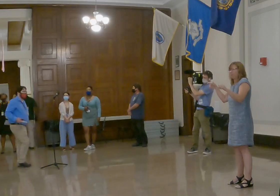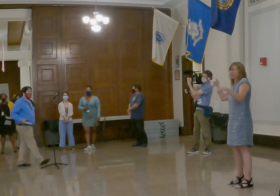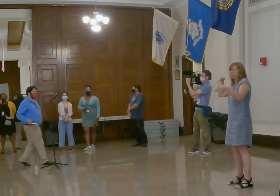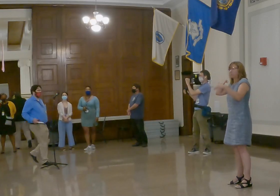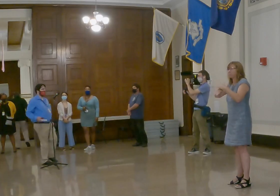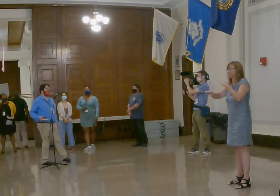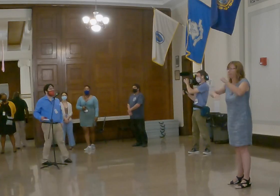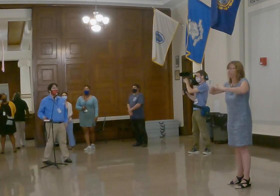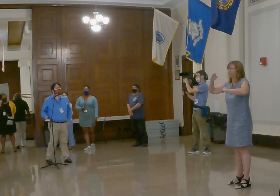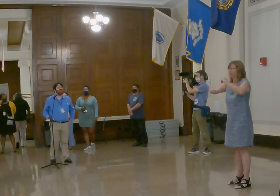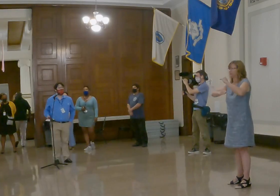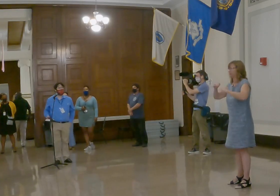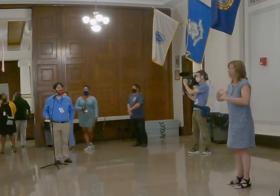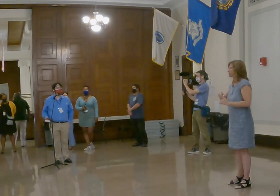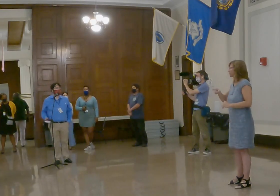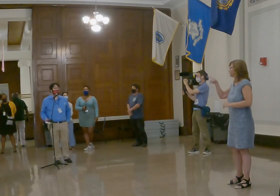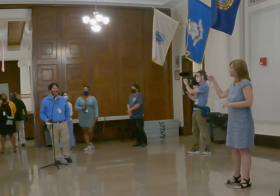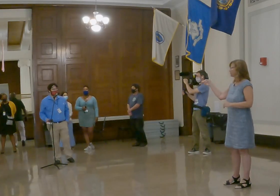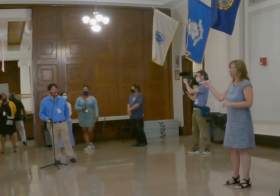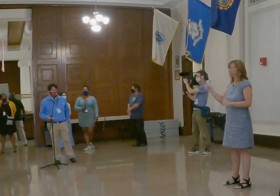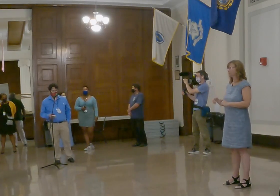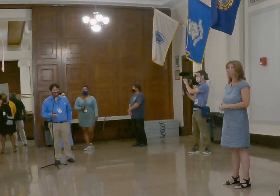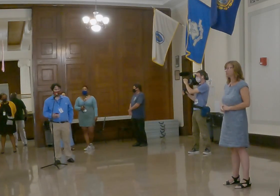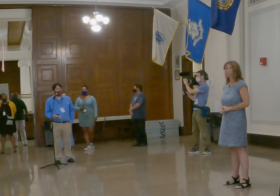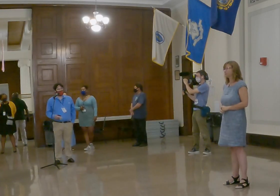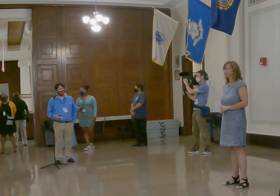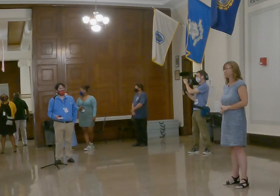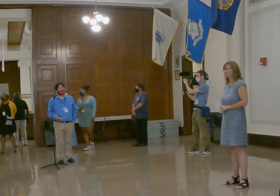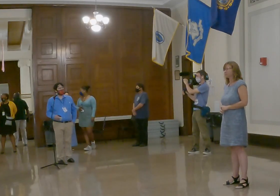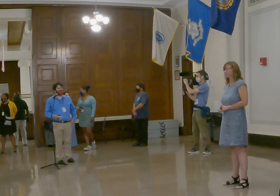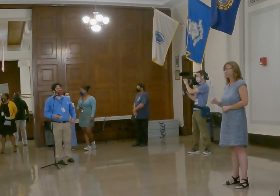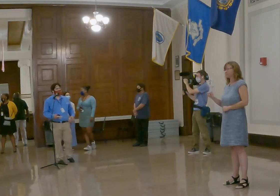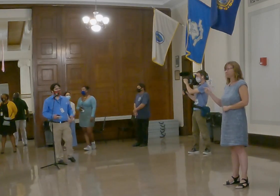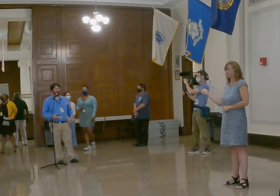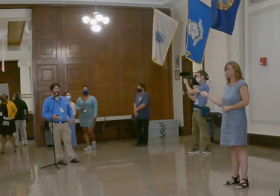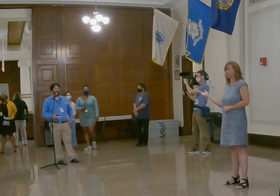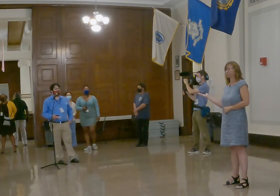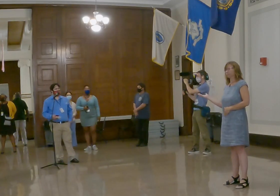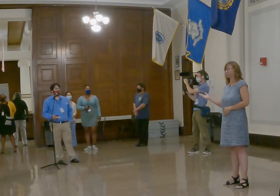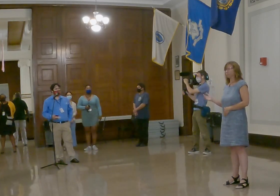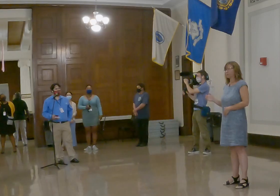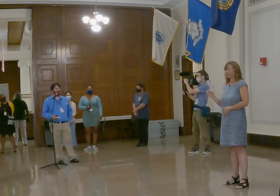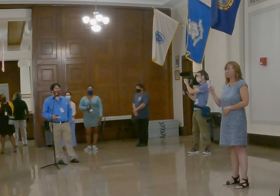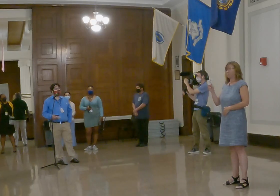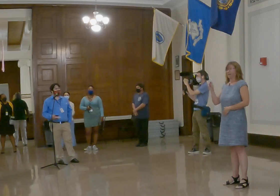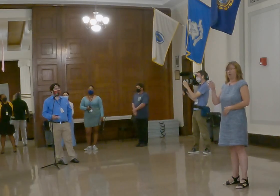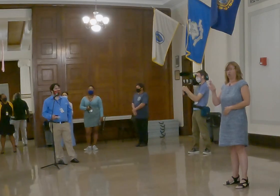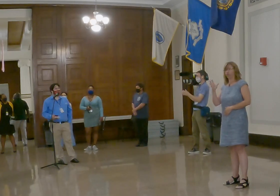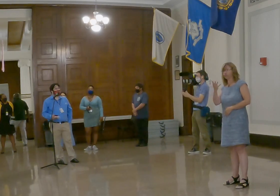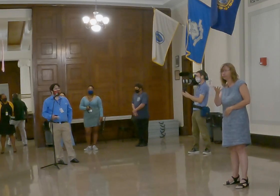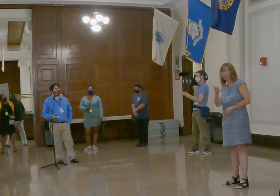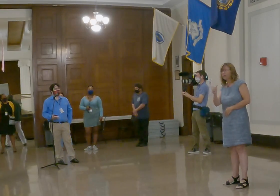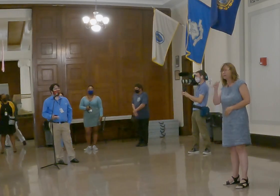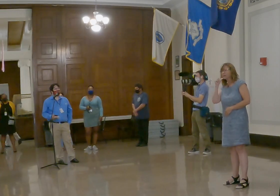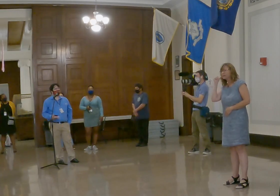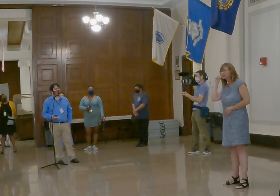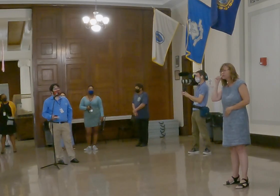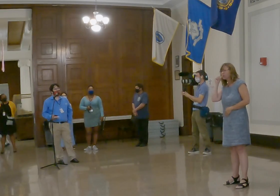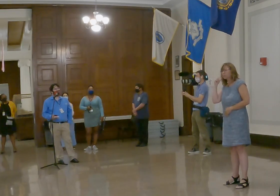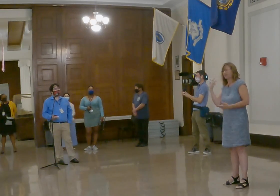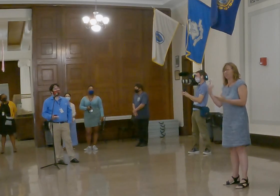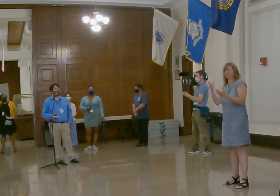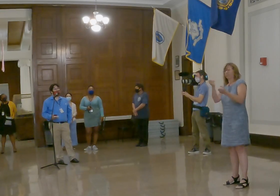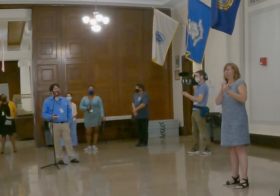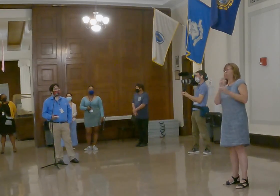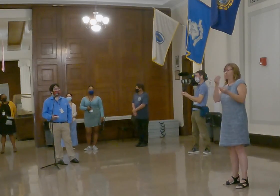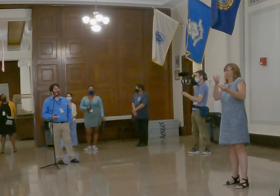Thank you. Hi, Mr. Mayor, Hey, Holden sir. Willen with the Baltimore Business Journal. Yesterday, we reported that the Maglev builder is seeking to